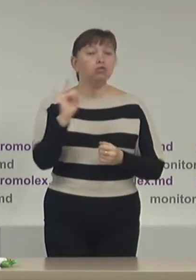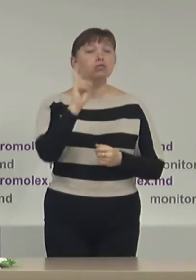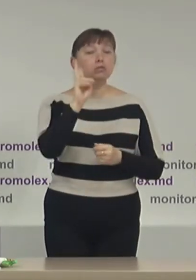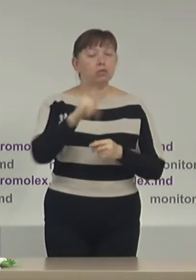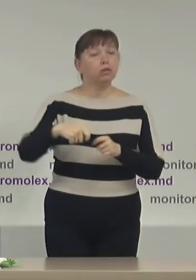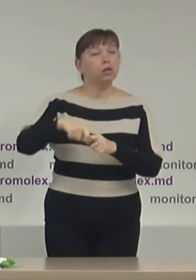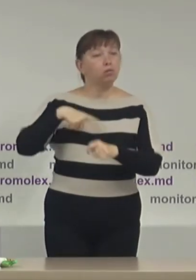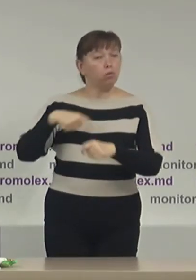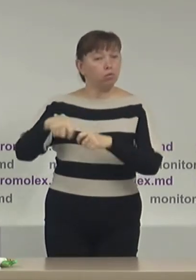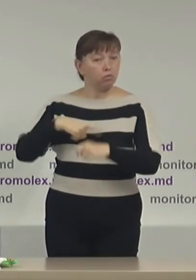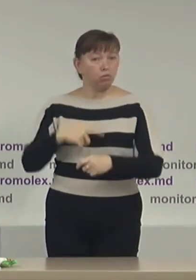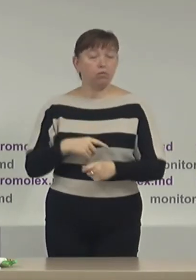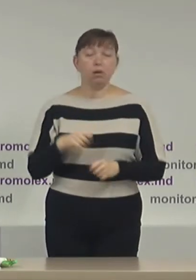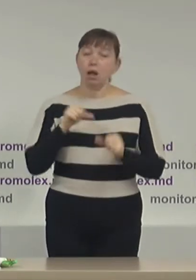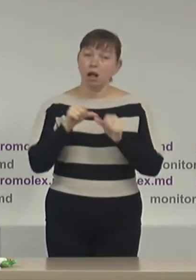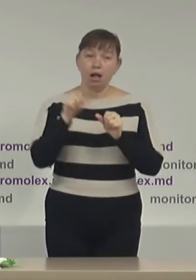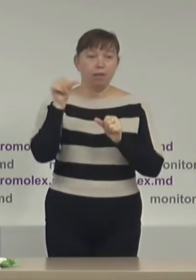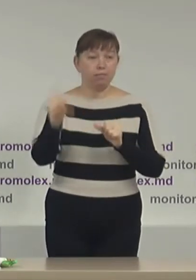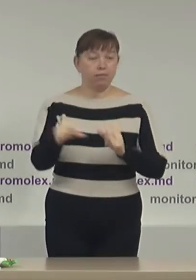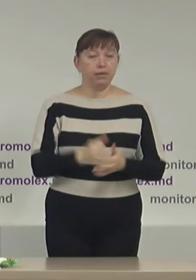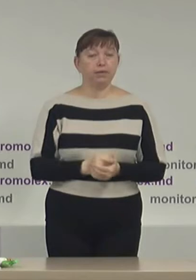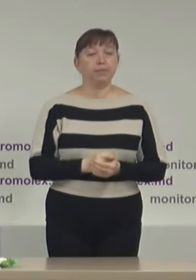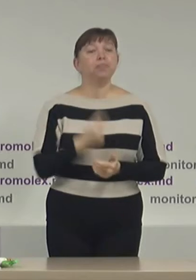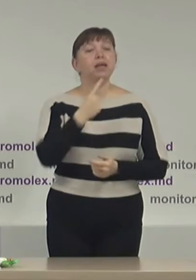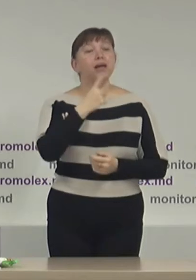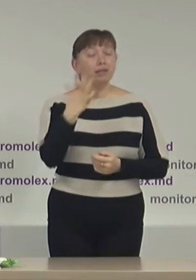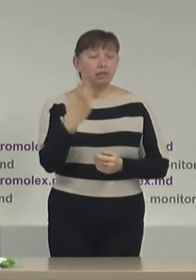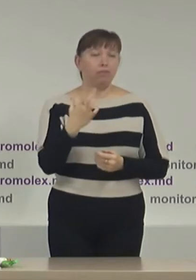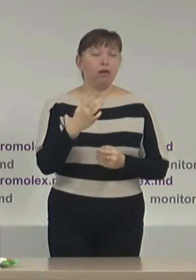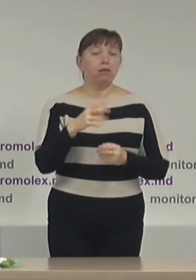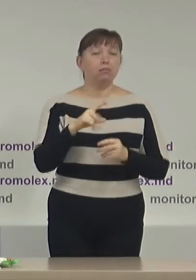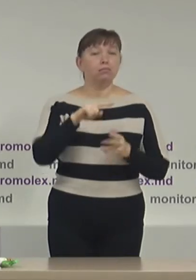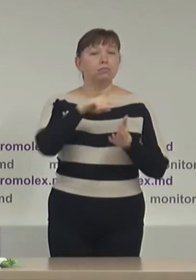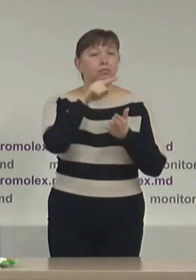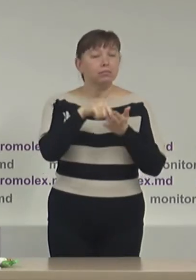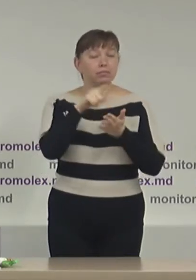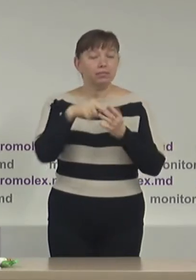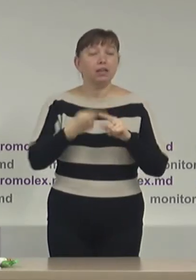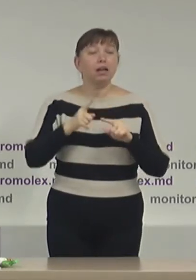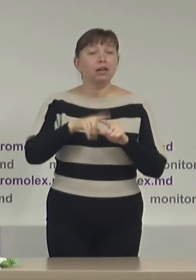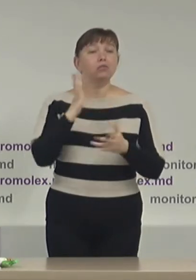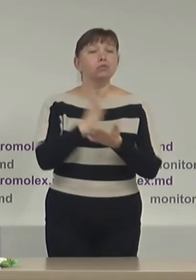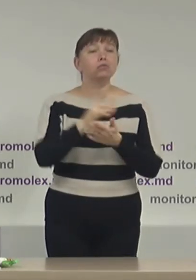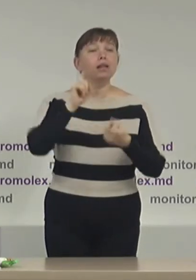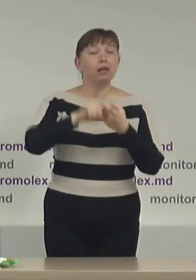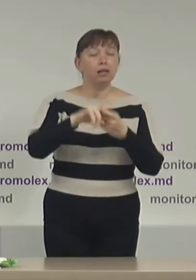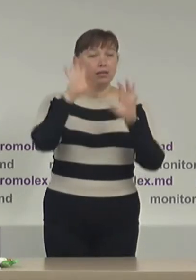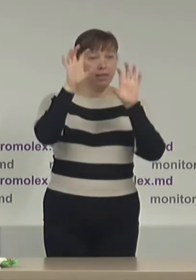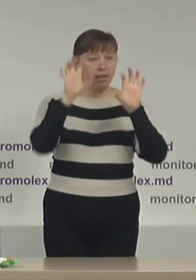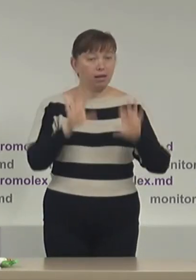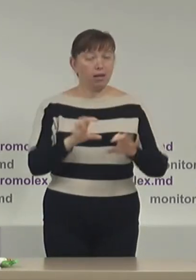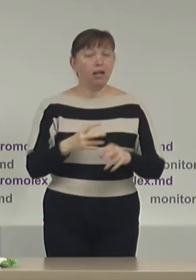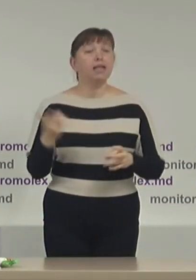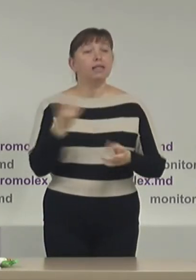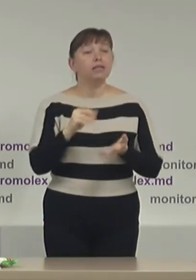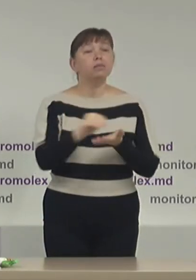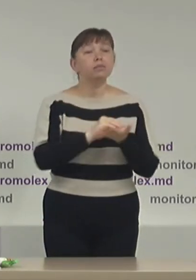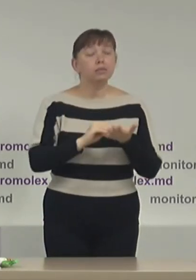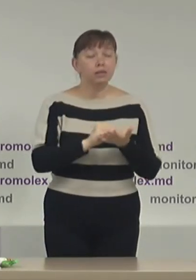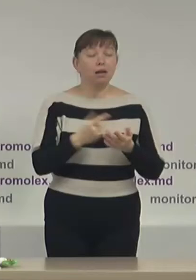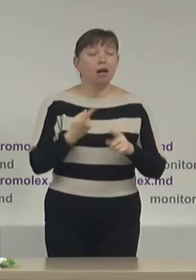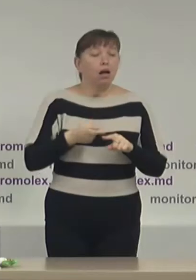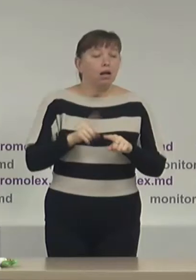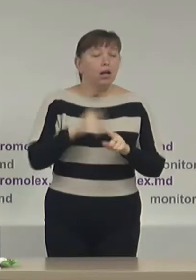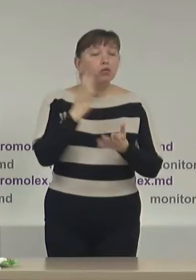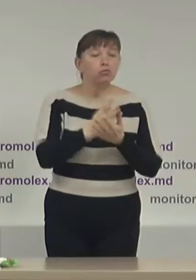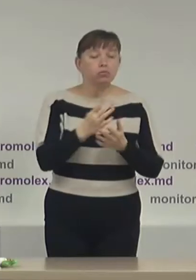as the opinion of our partners and our donors. Some traditional issues related to the legal